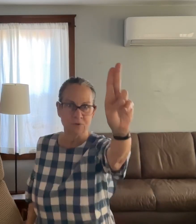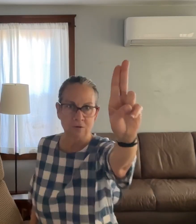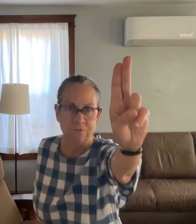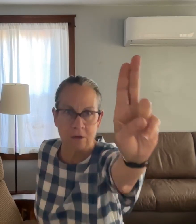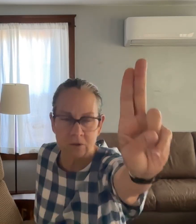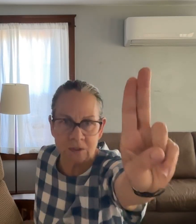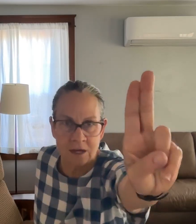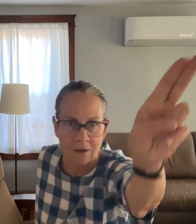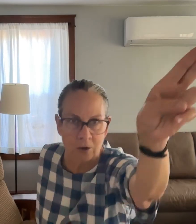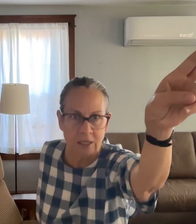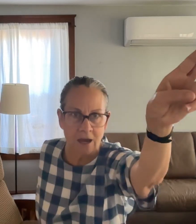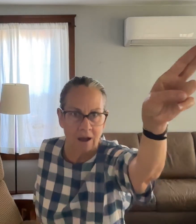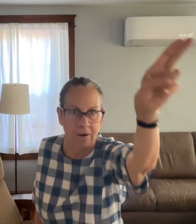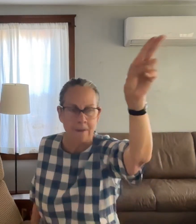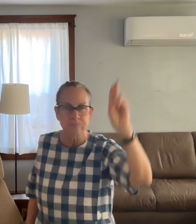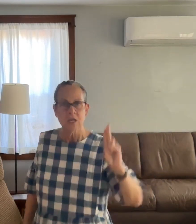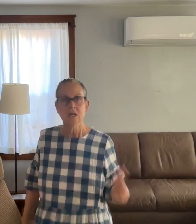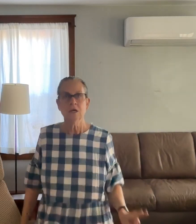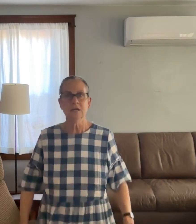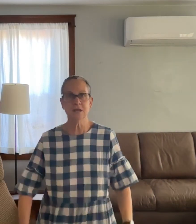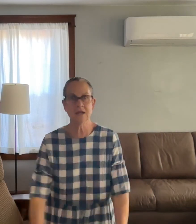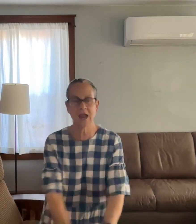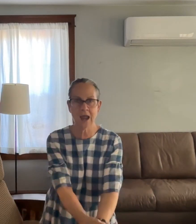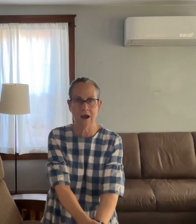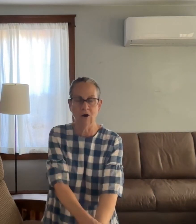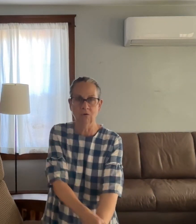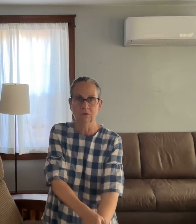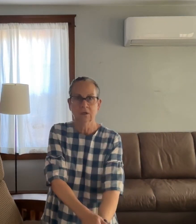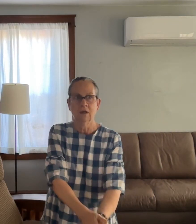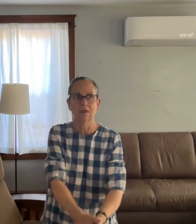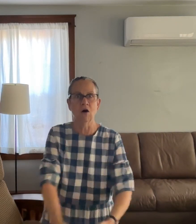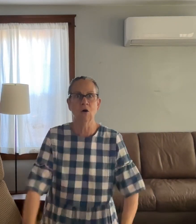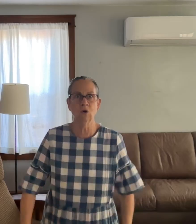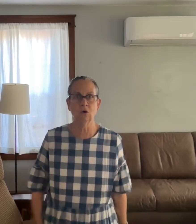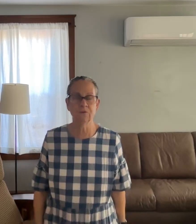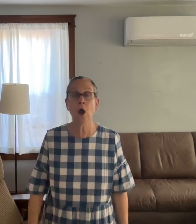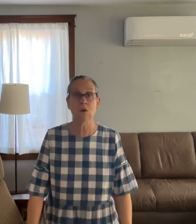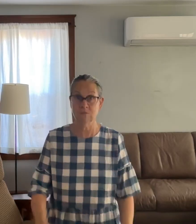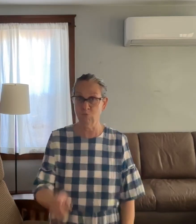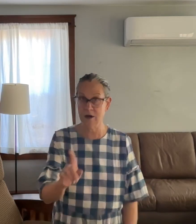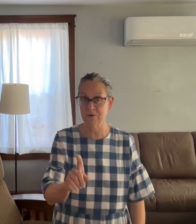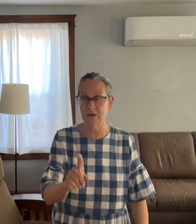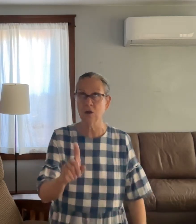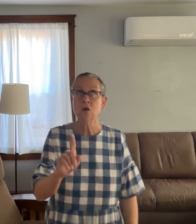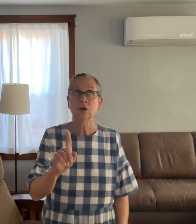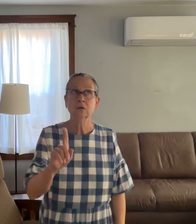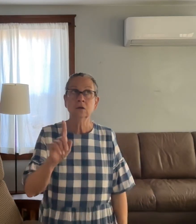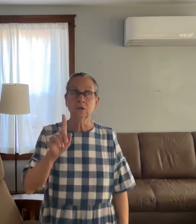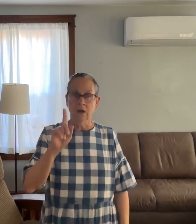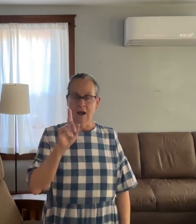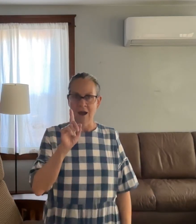your fingers together like that. Okay, now the whole, oh, one other thing. I think